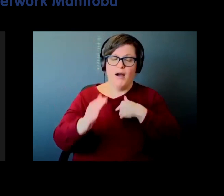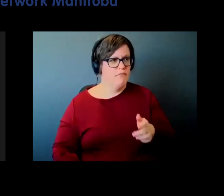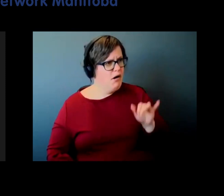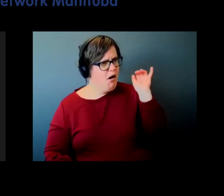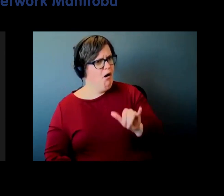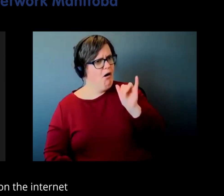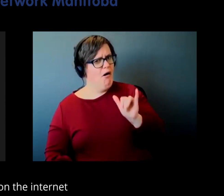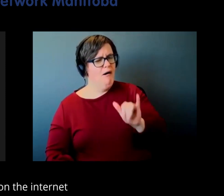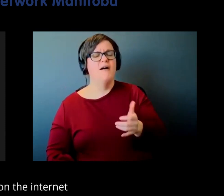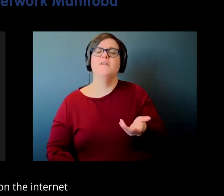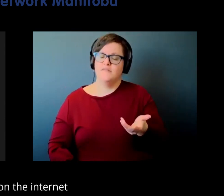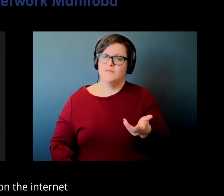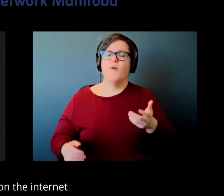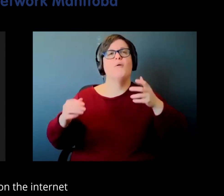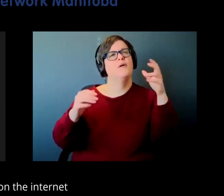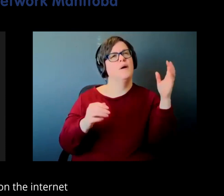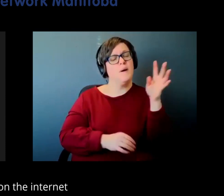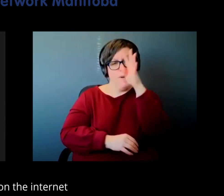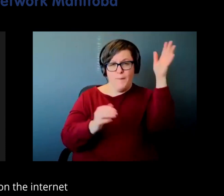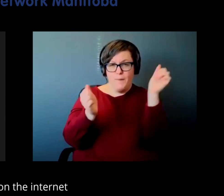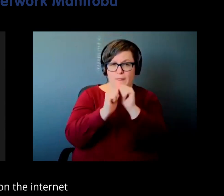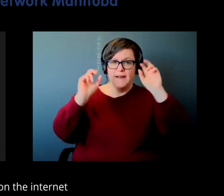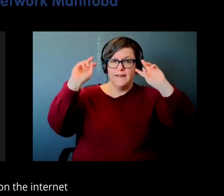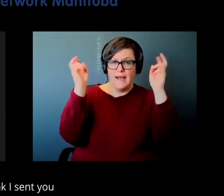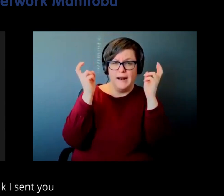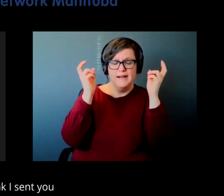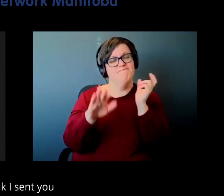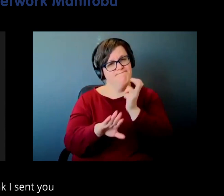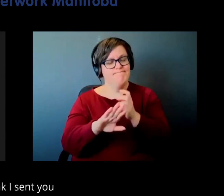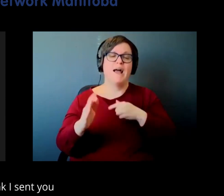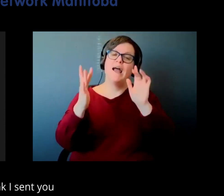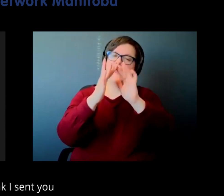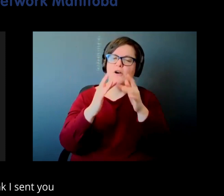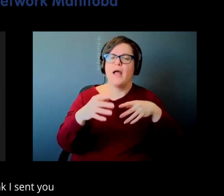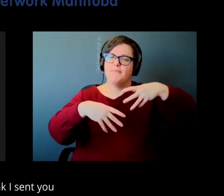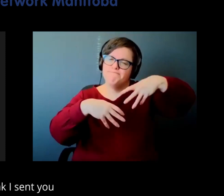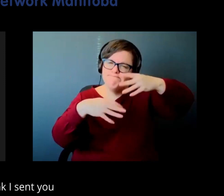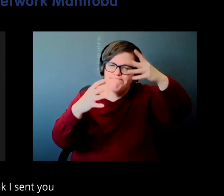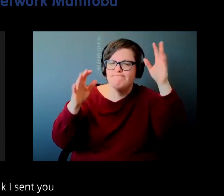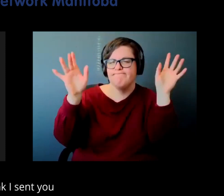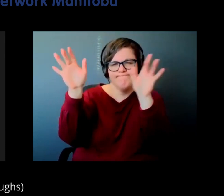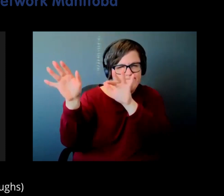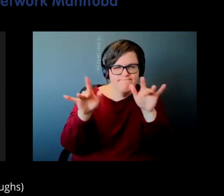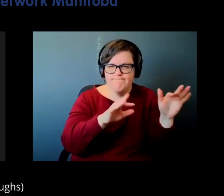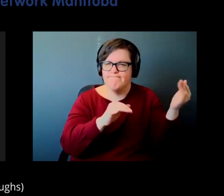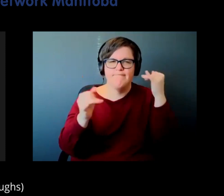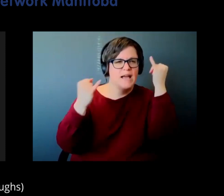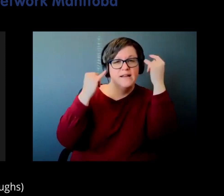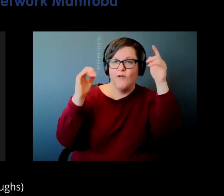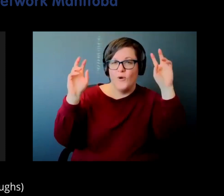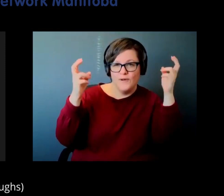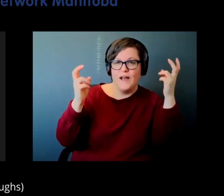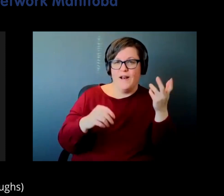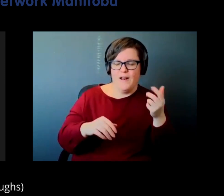titles. I was going on the internet trying to find those titles, and I think I sent you a page full of titles.